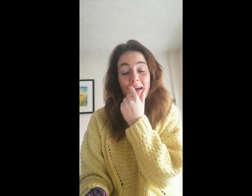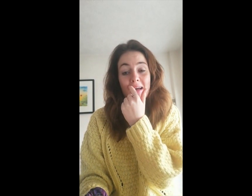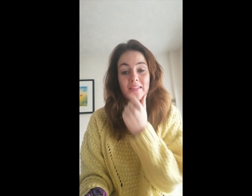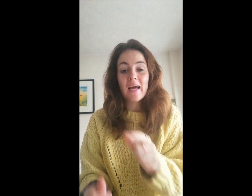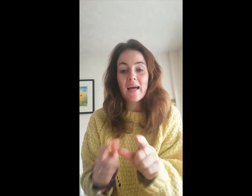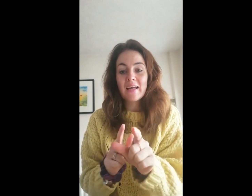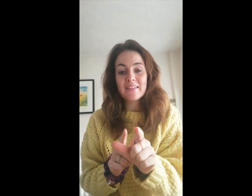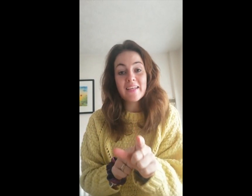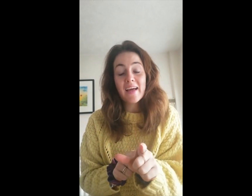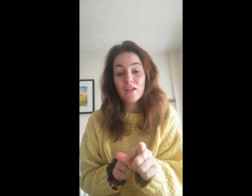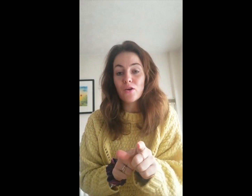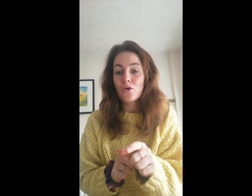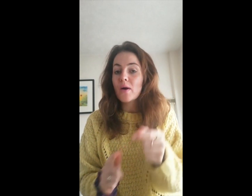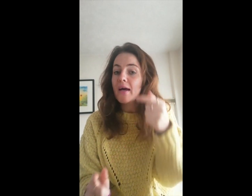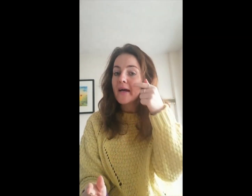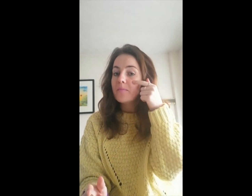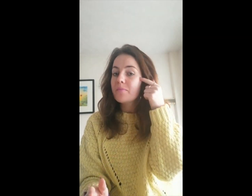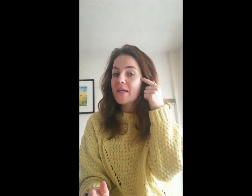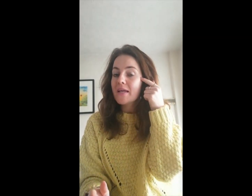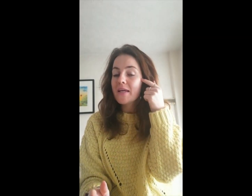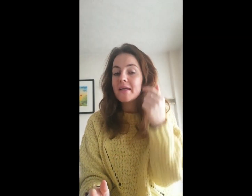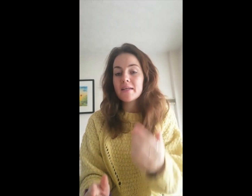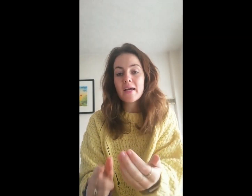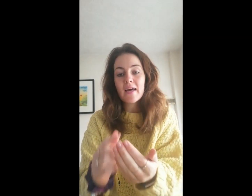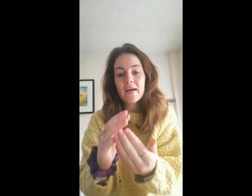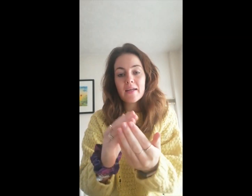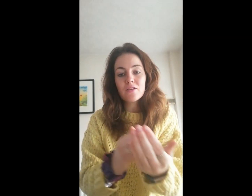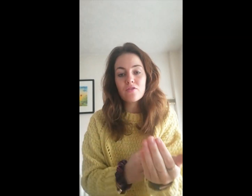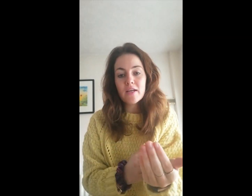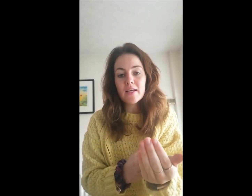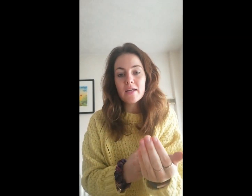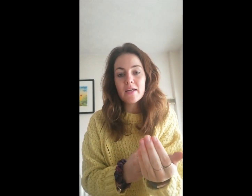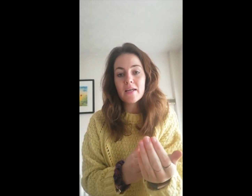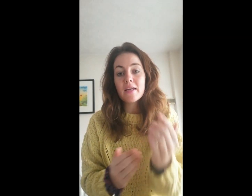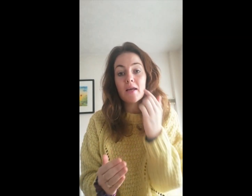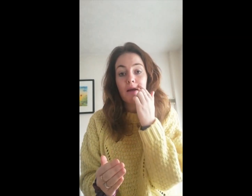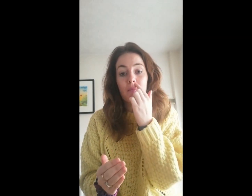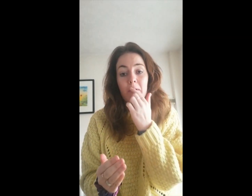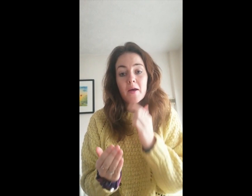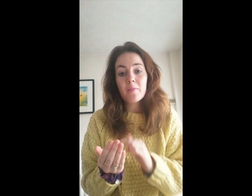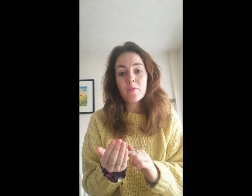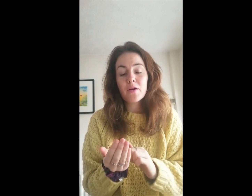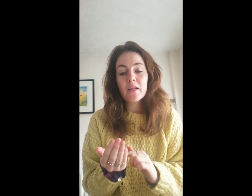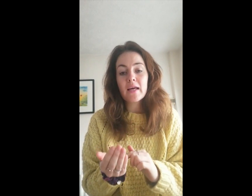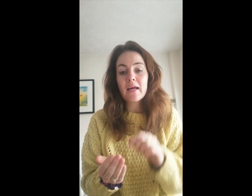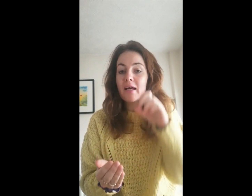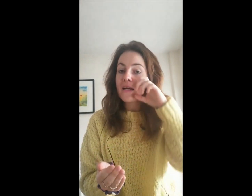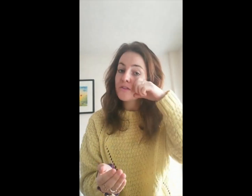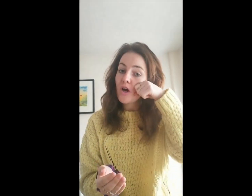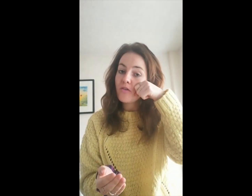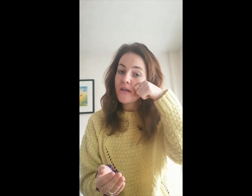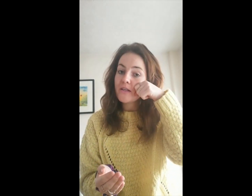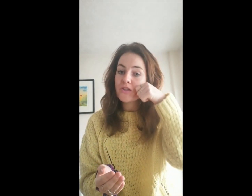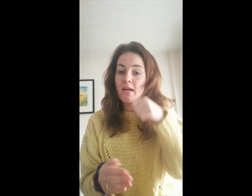Red and yellow and pink and green, purple and orange